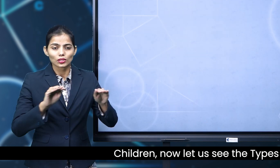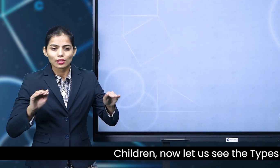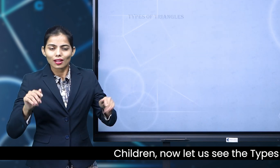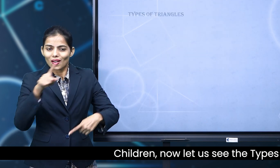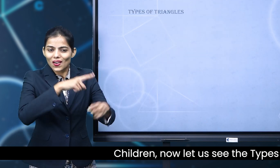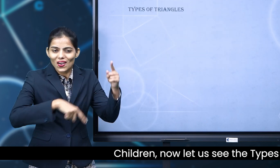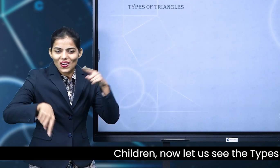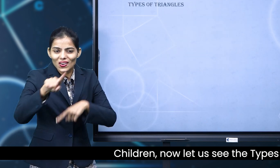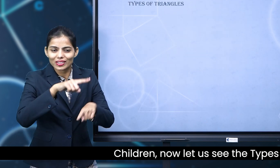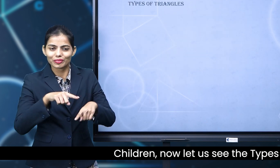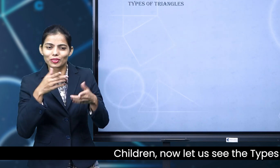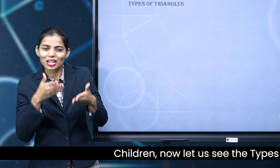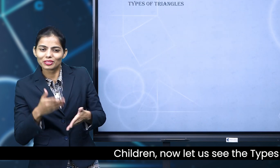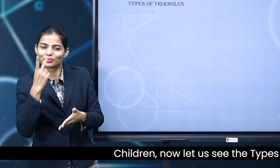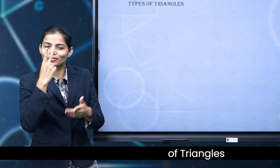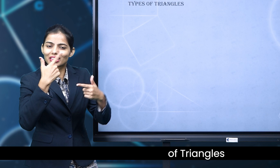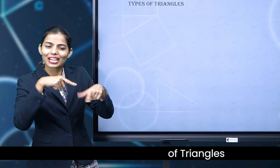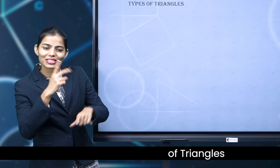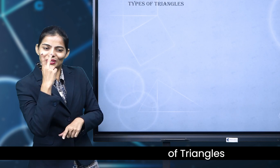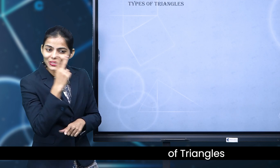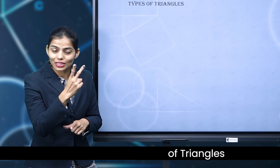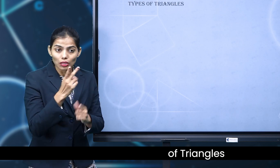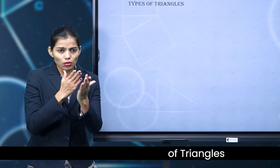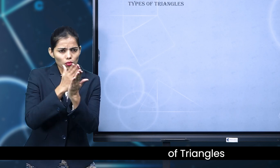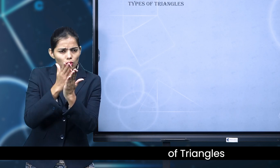Children, now let us see the types of triangles.